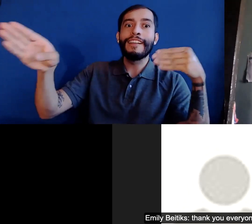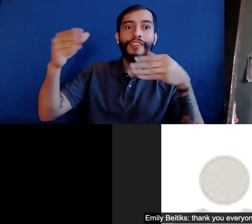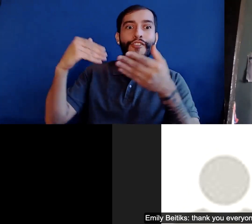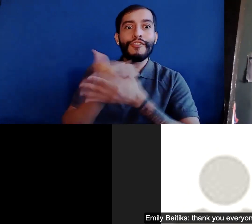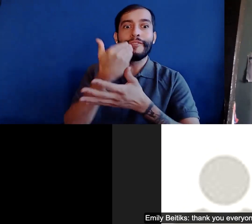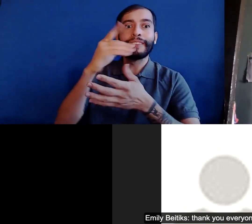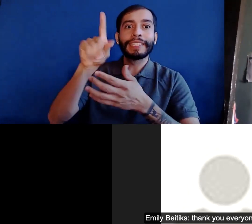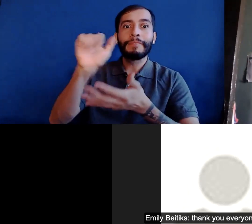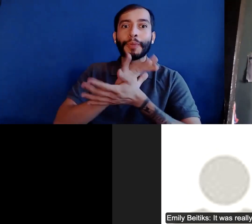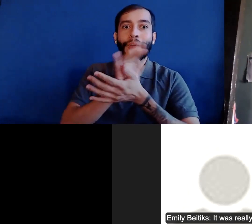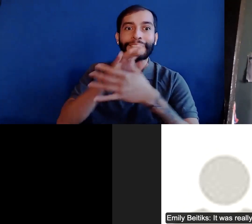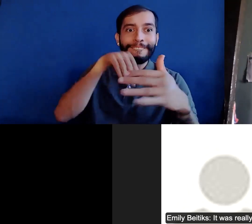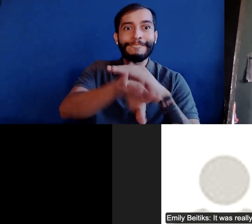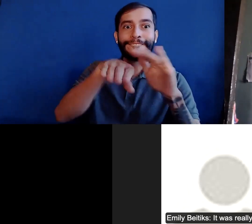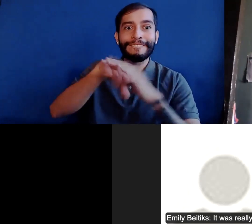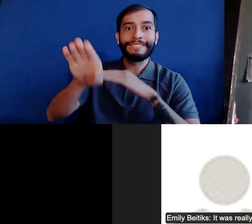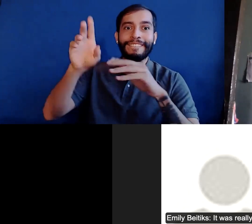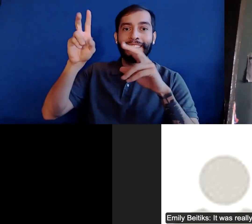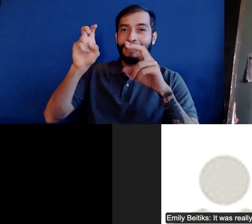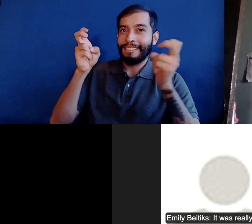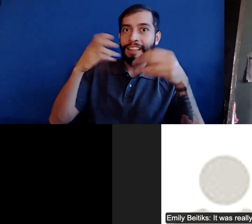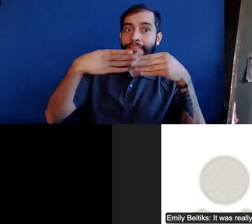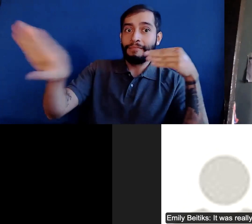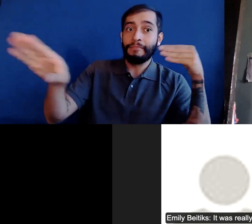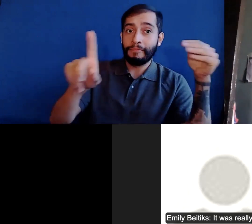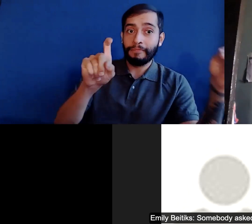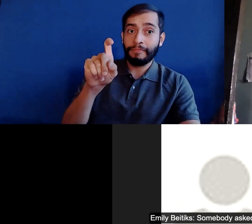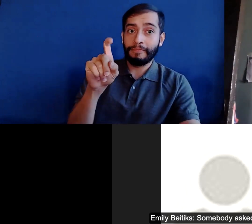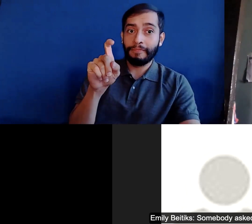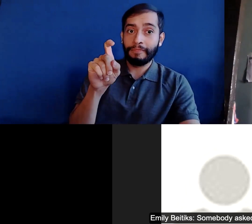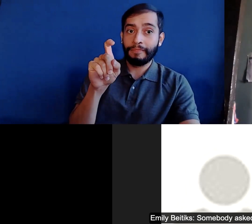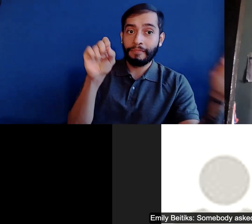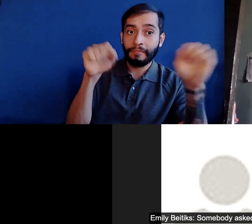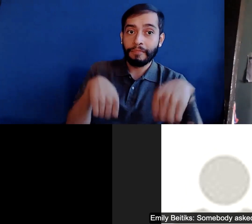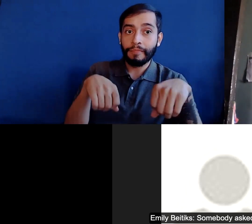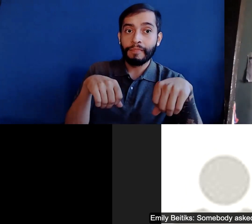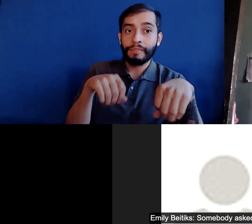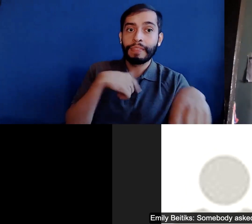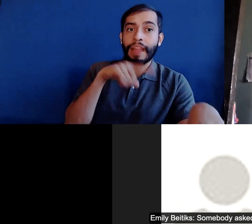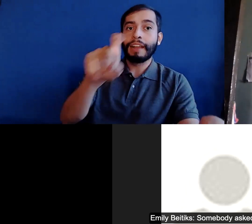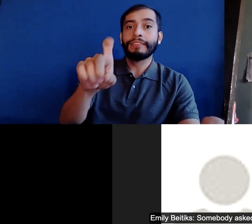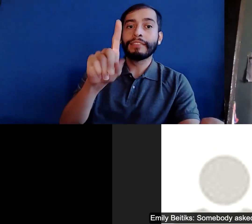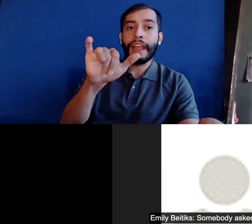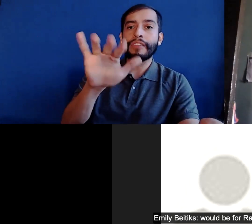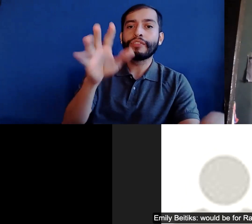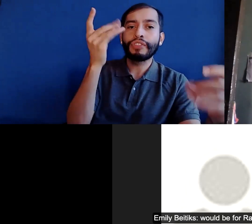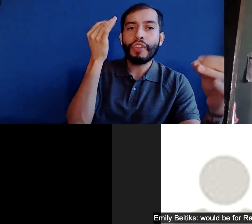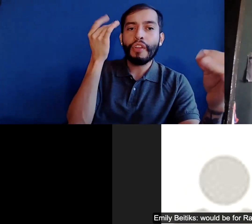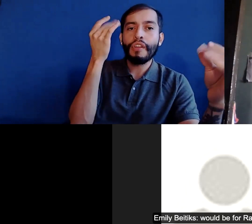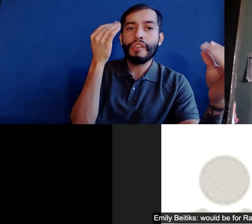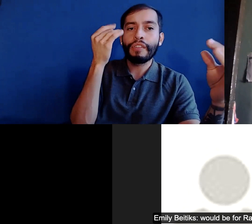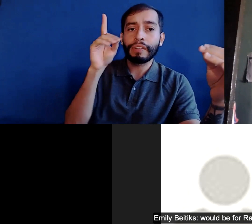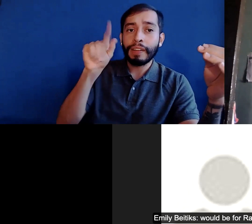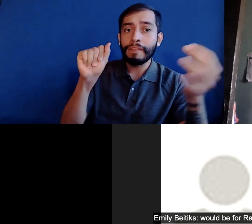that? I'm actually, Dae, I'd also love to hear your thoughts on that as a disability filmmaker yourself. We shared a little bit of